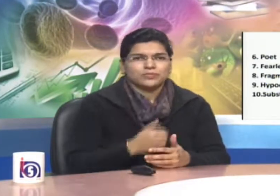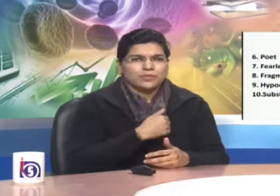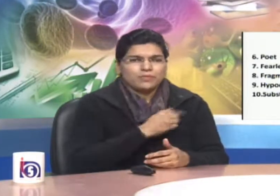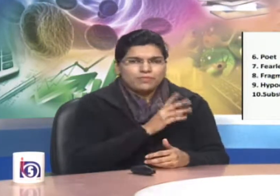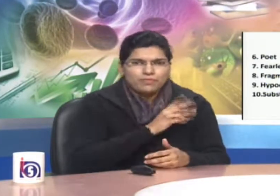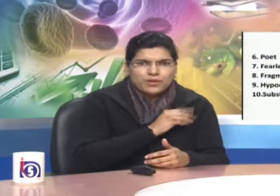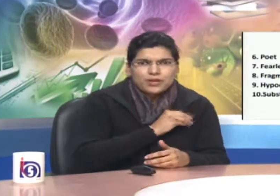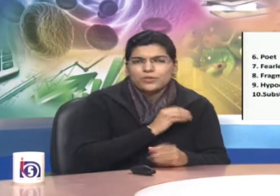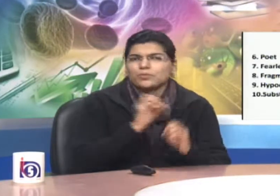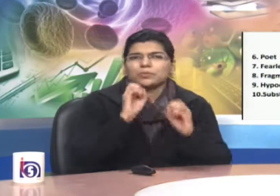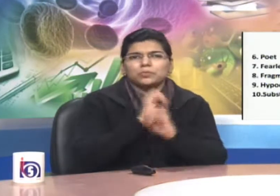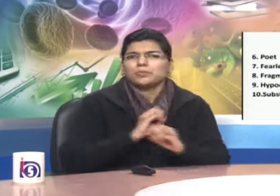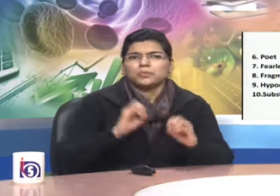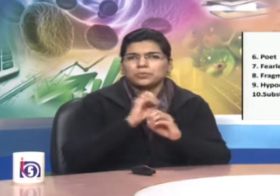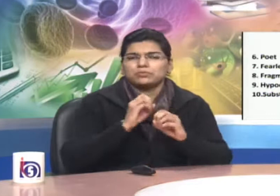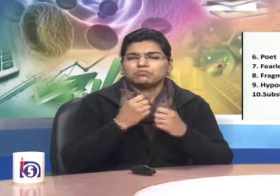Seventh word is fearlessly,